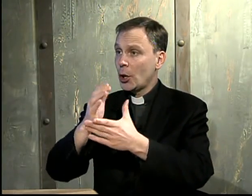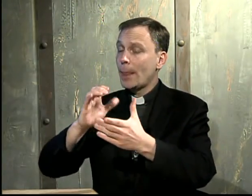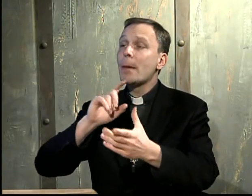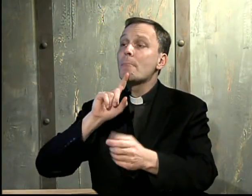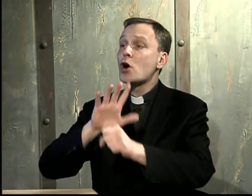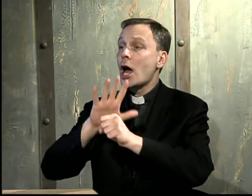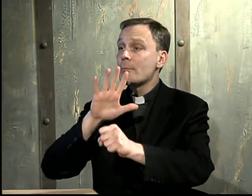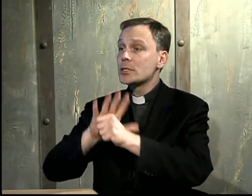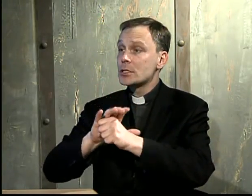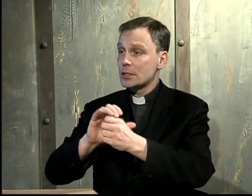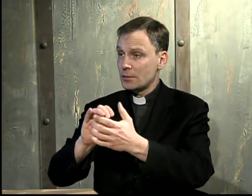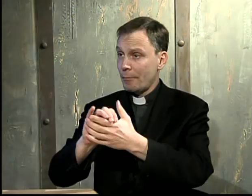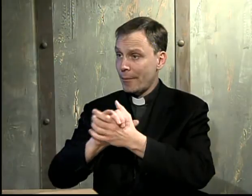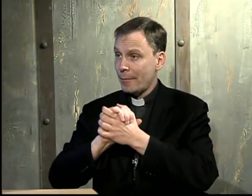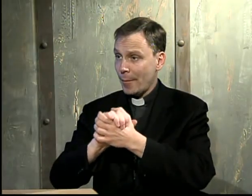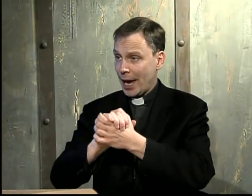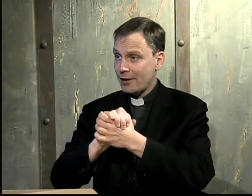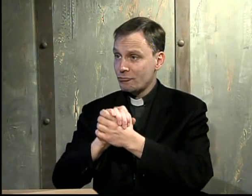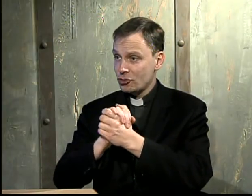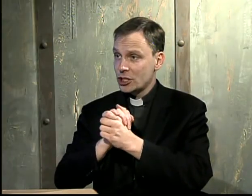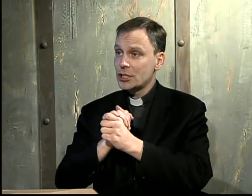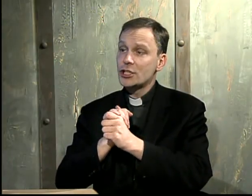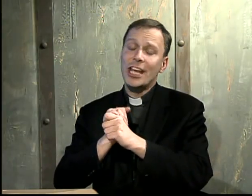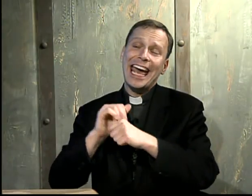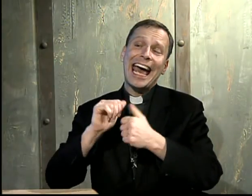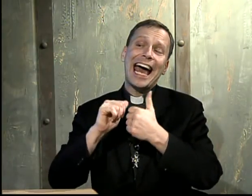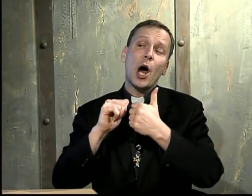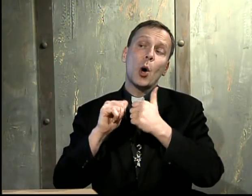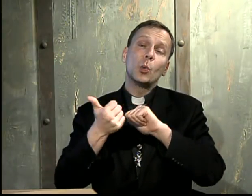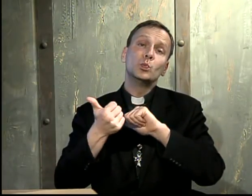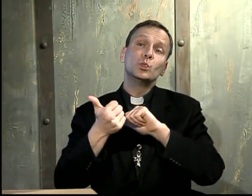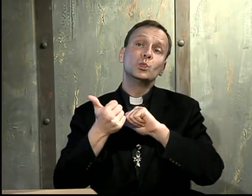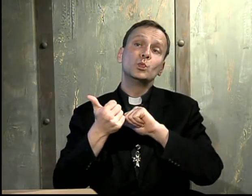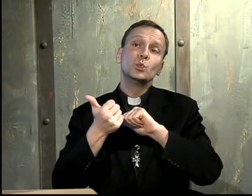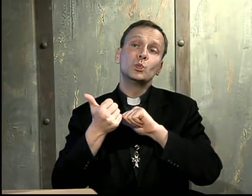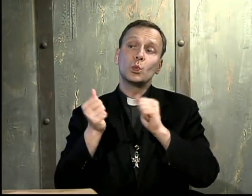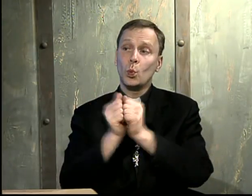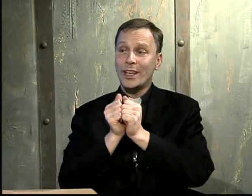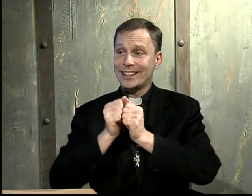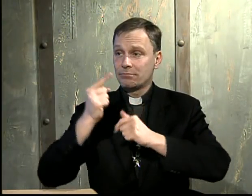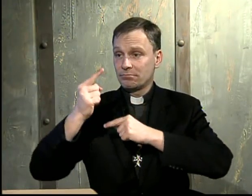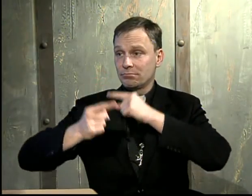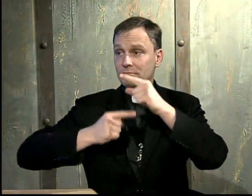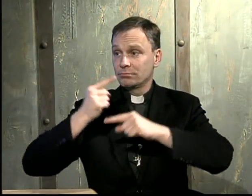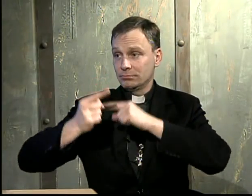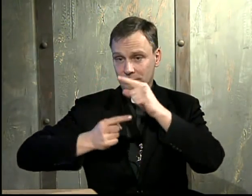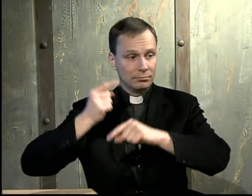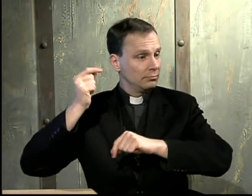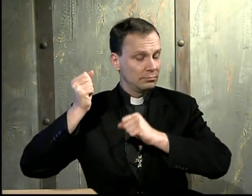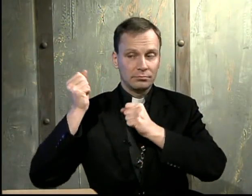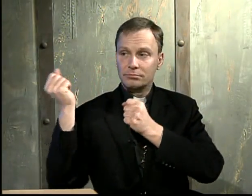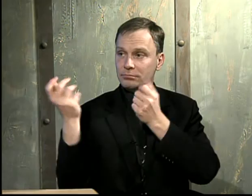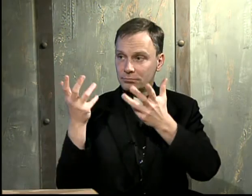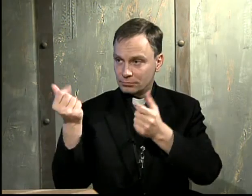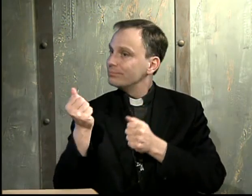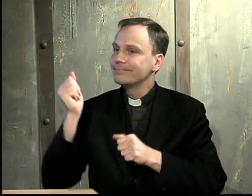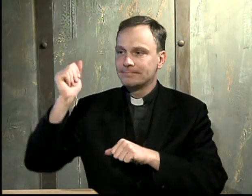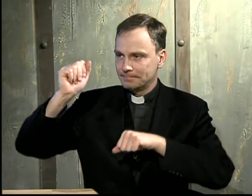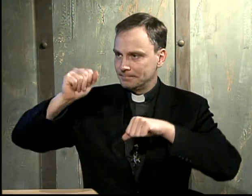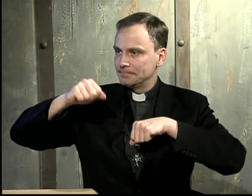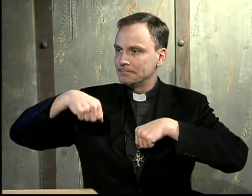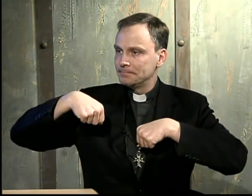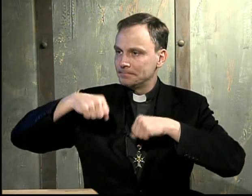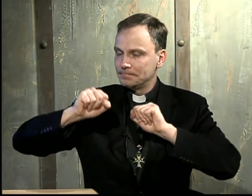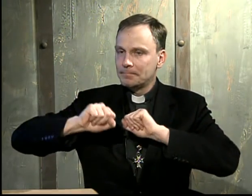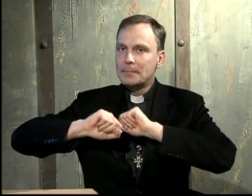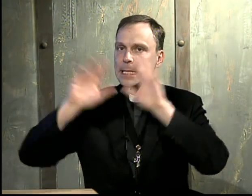the Church states that deaf people can marry, they can share those promises of marriage